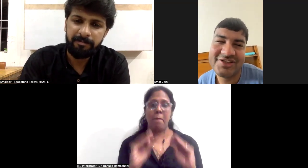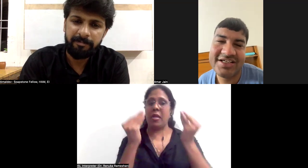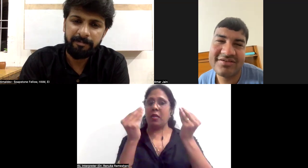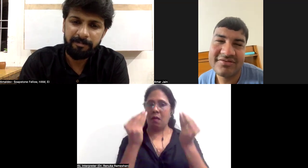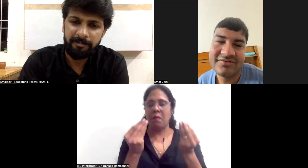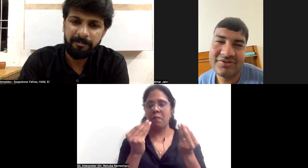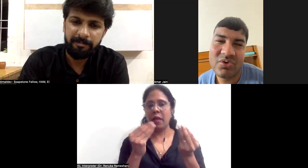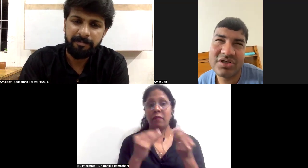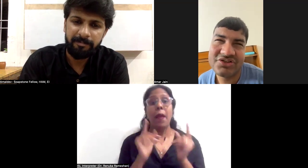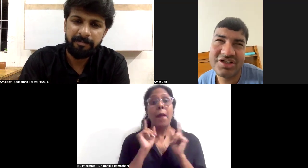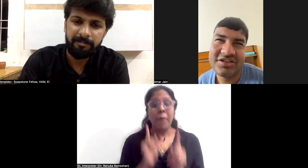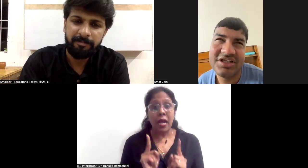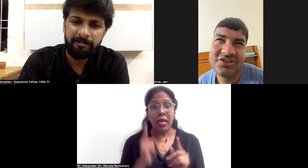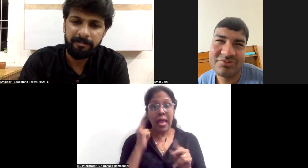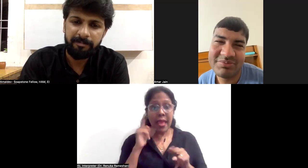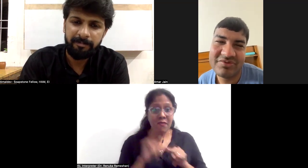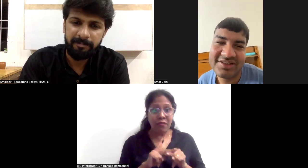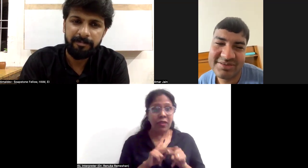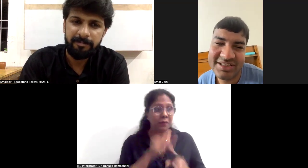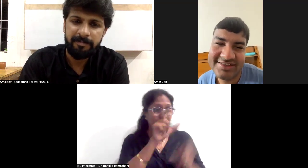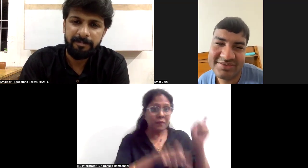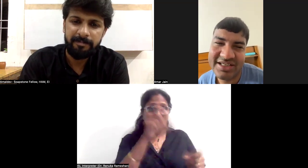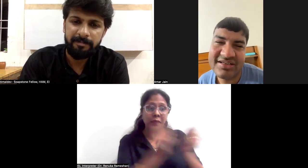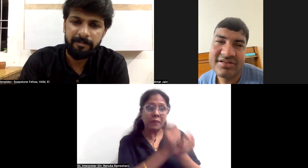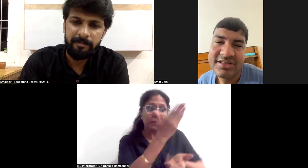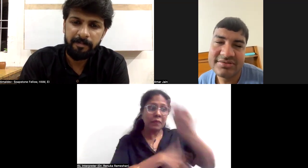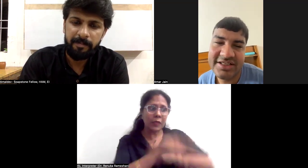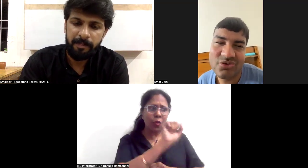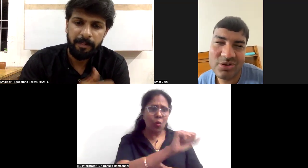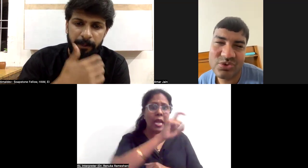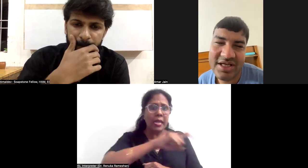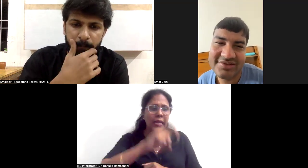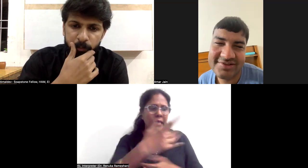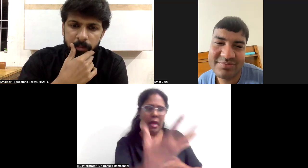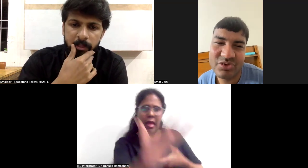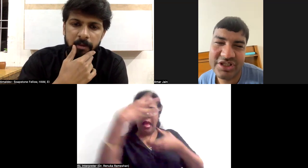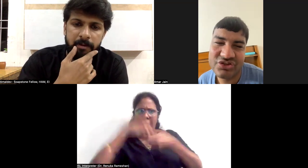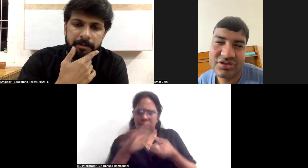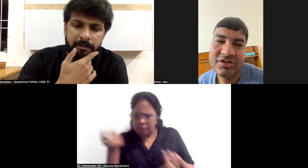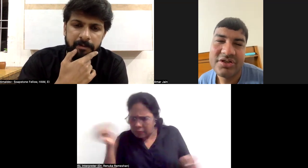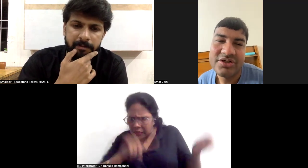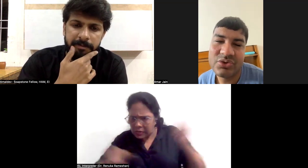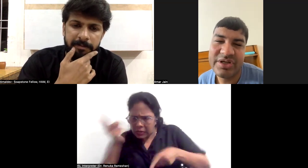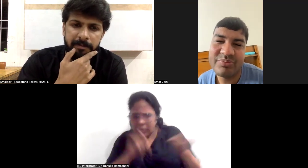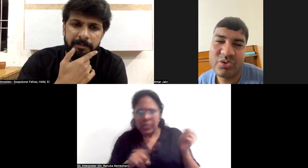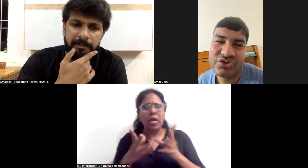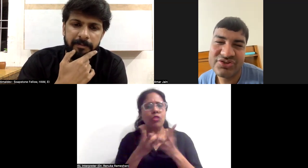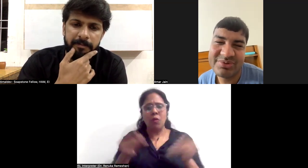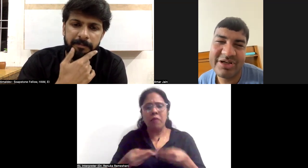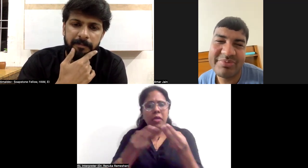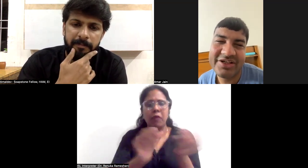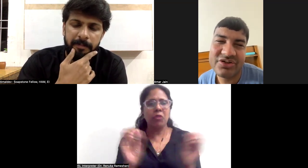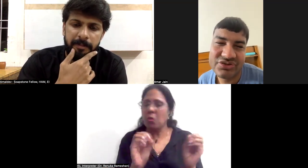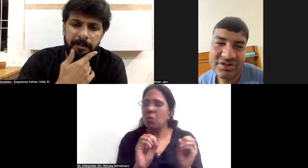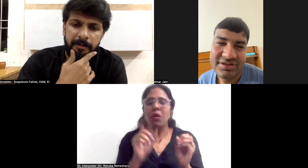is designed without considering the needs of people with disabilities in mind, then it also has the same potential to impose